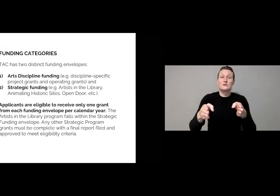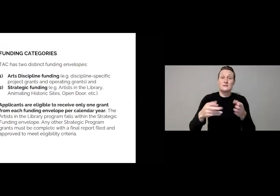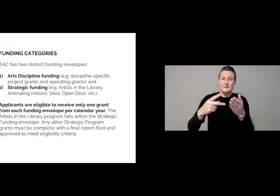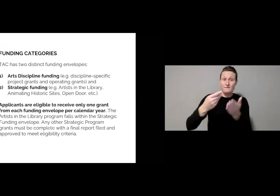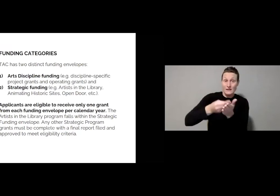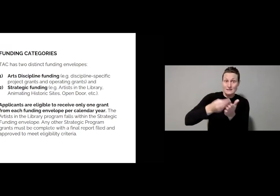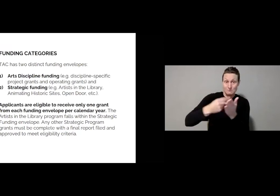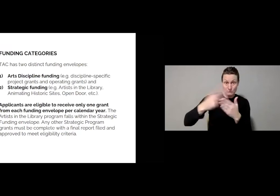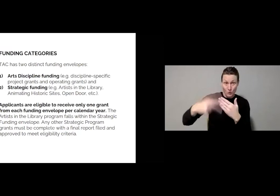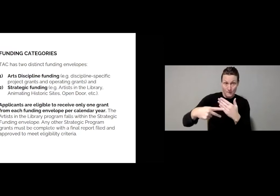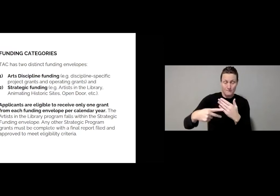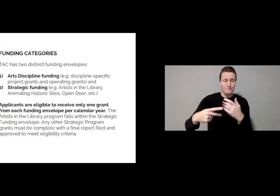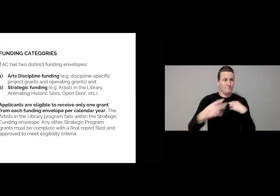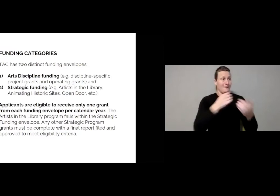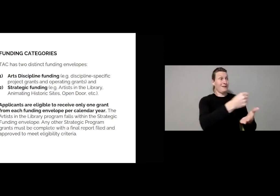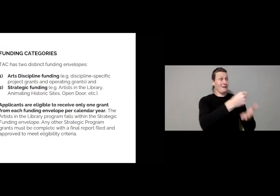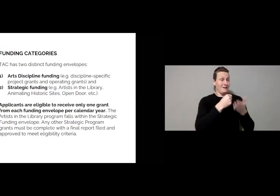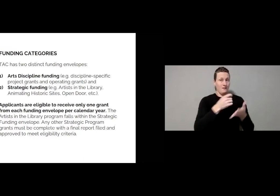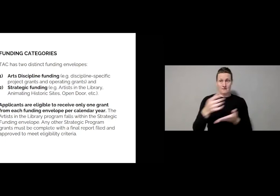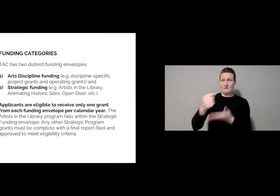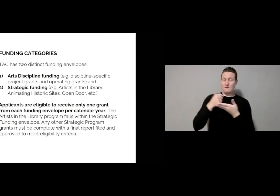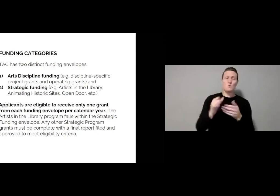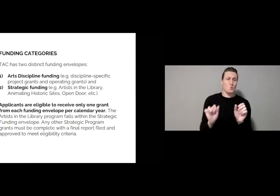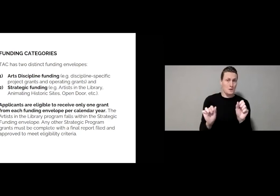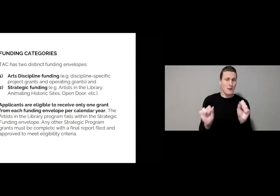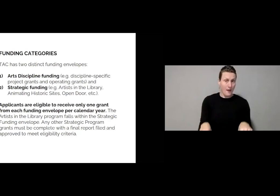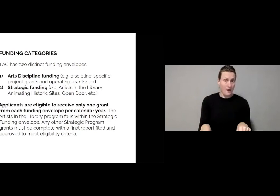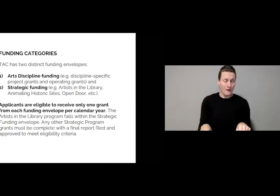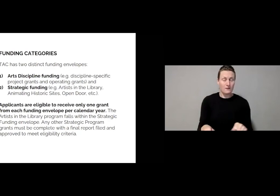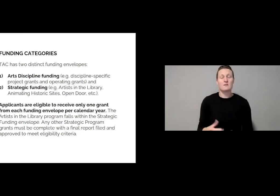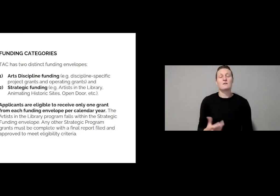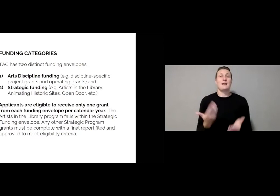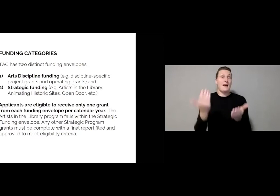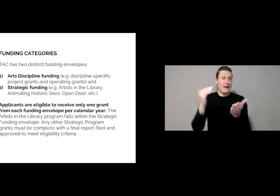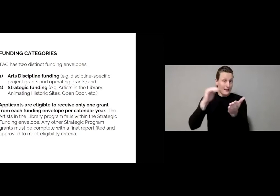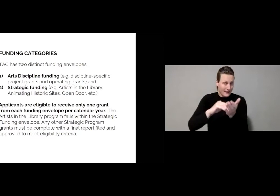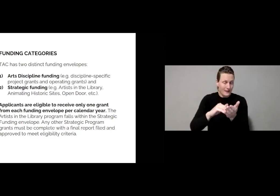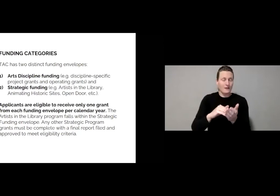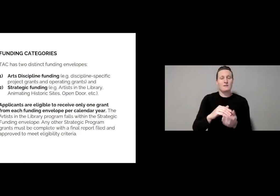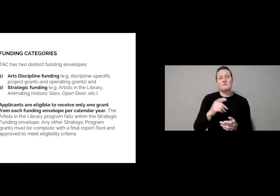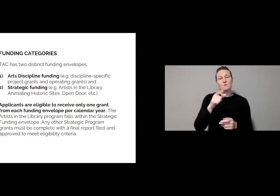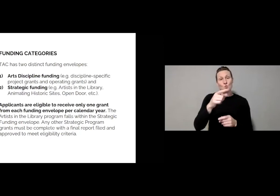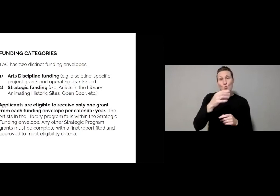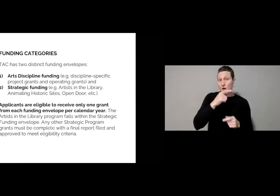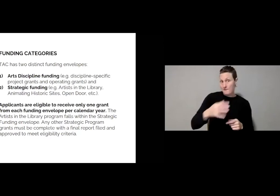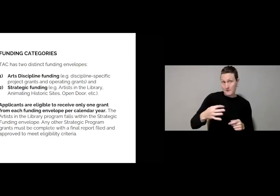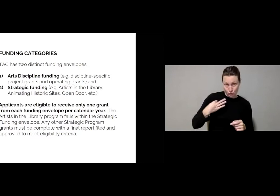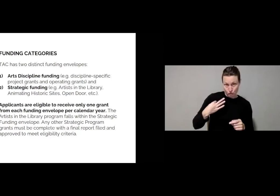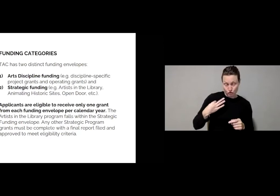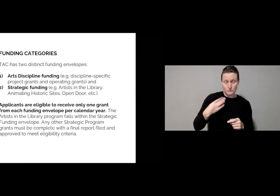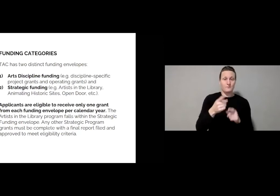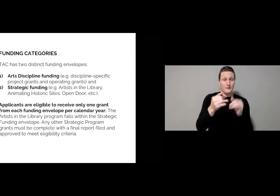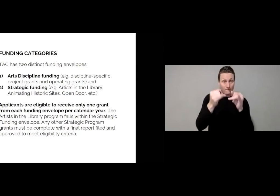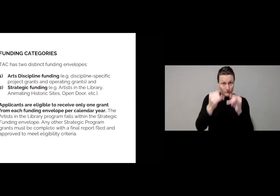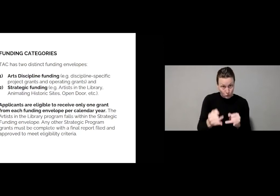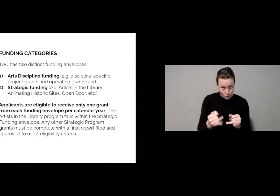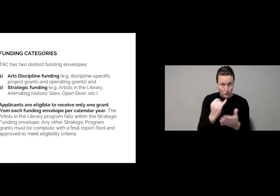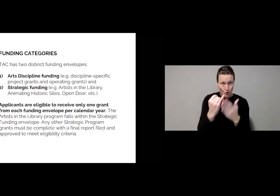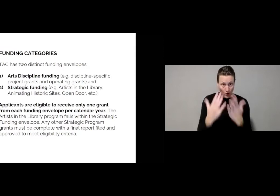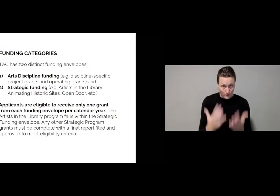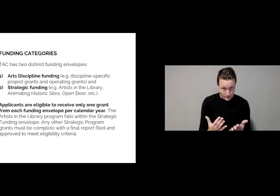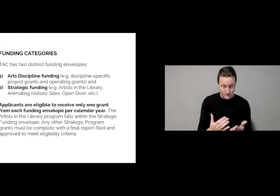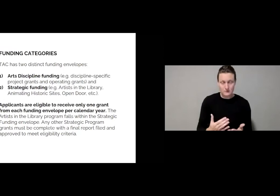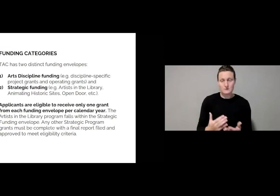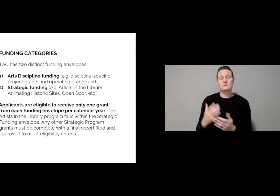particular entity that you're applying under, whether that's yourself as an individual artist, whether that's your collective or your arts